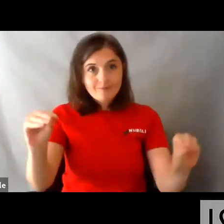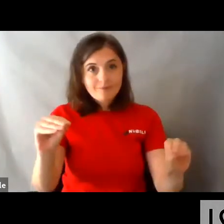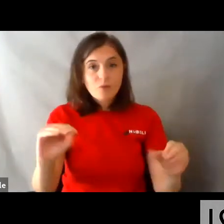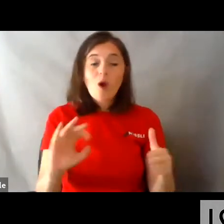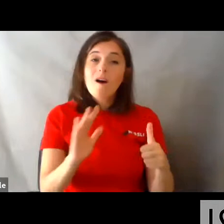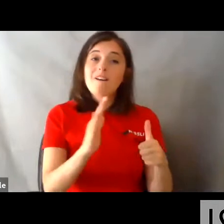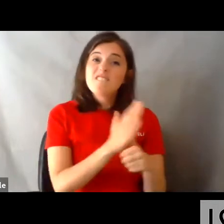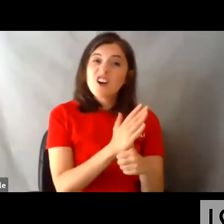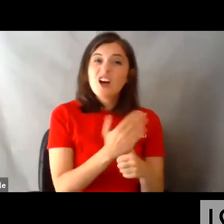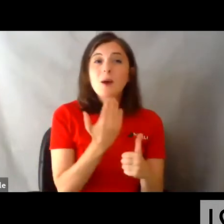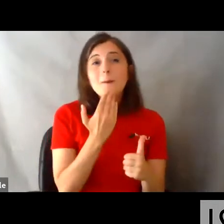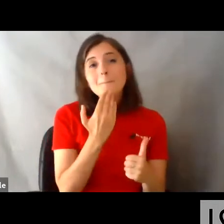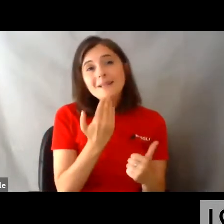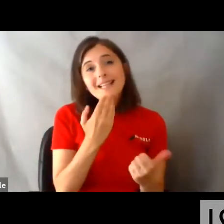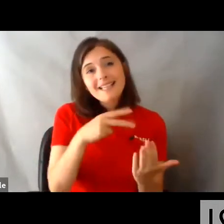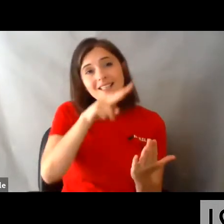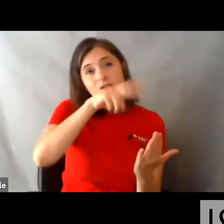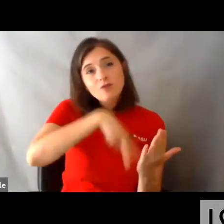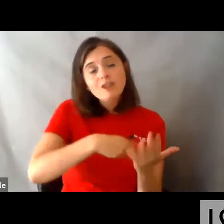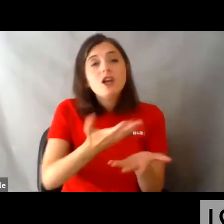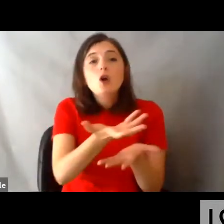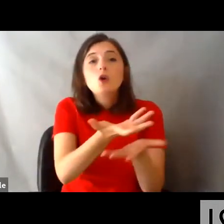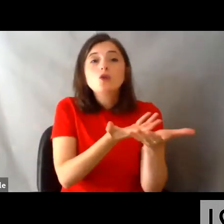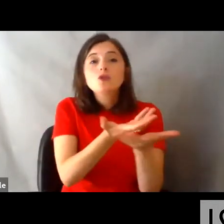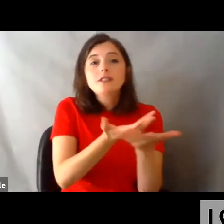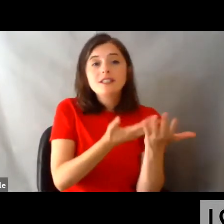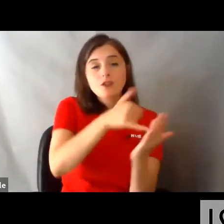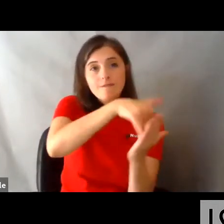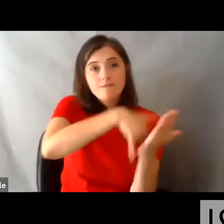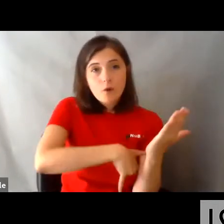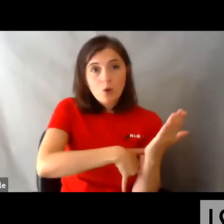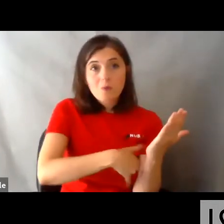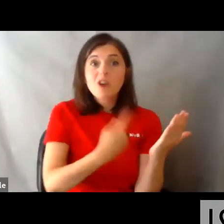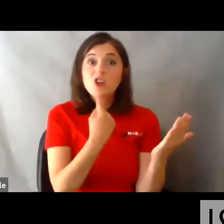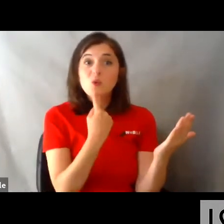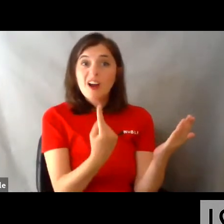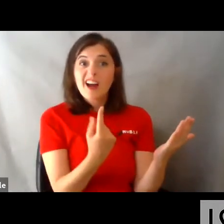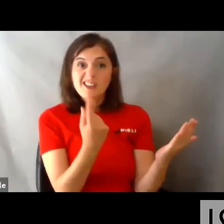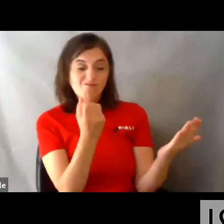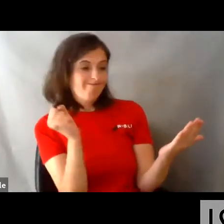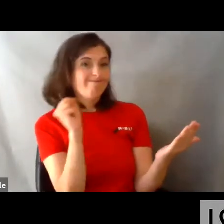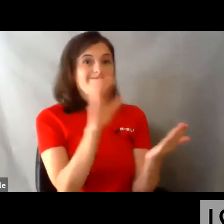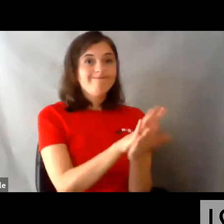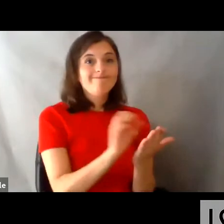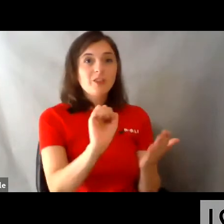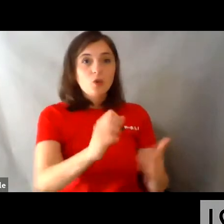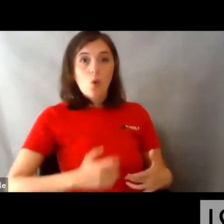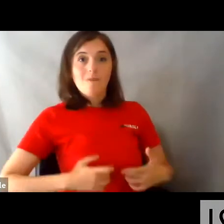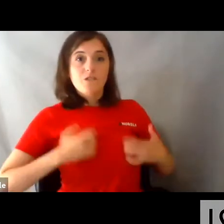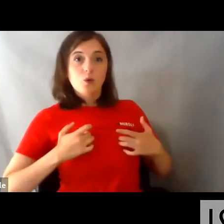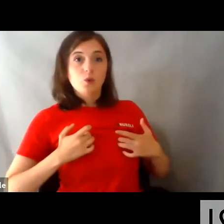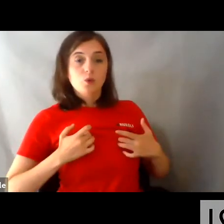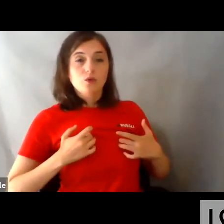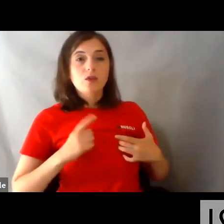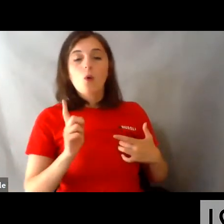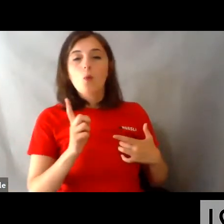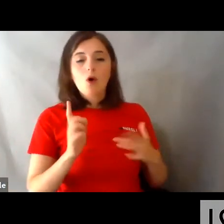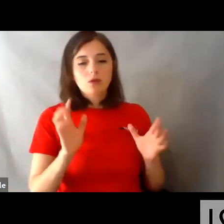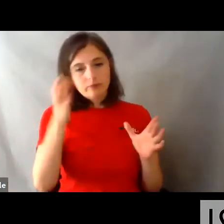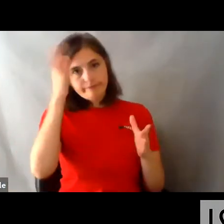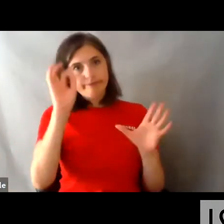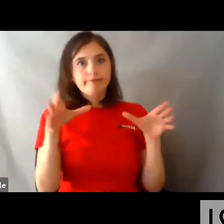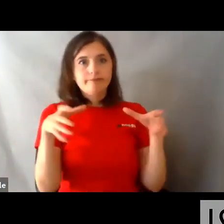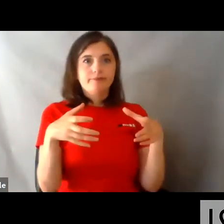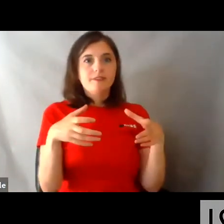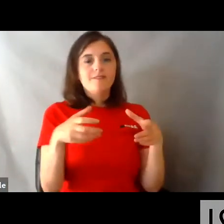at the consultation form where you can have your say about what you think about the Commission's ideas for a better benefits system. And that's where we'd love for you to